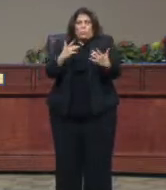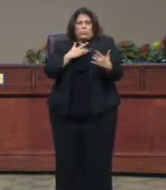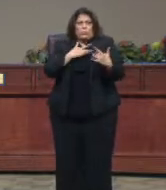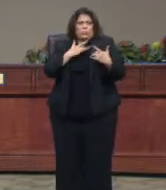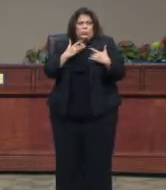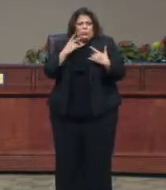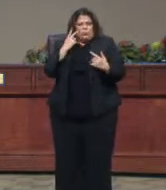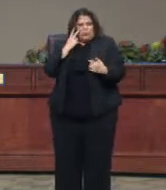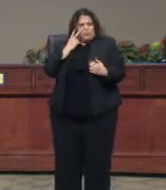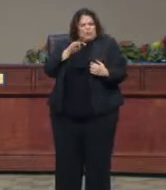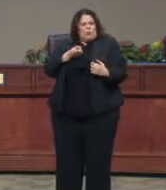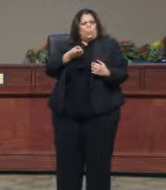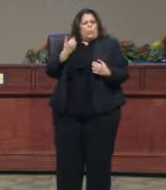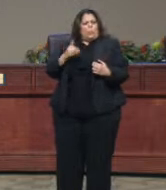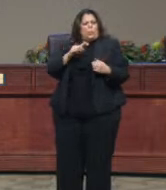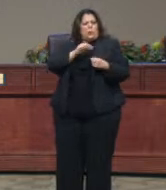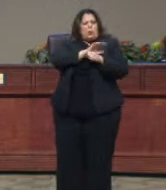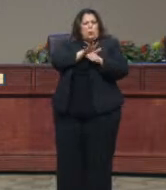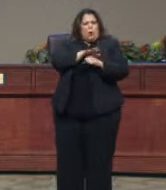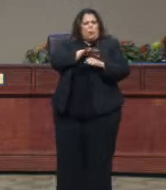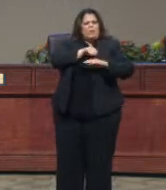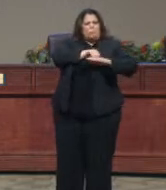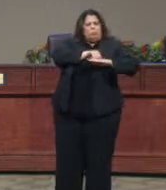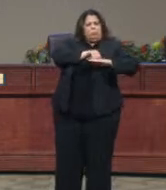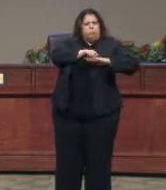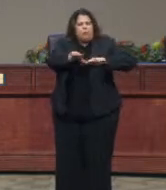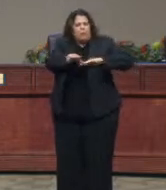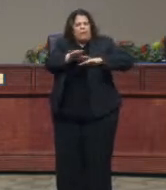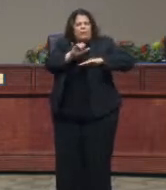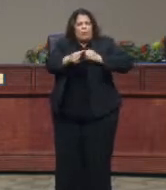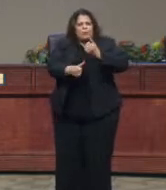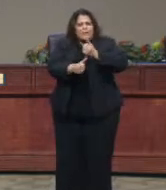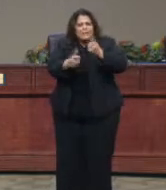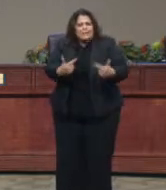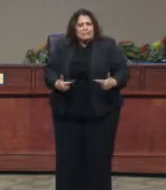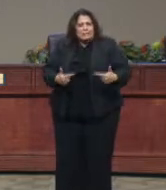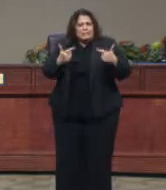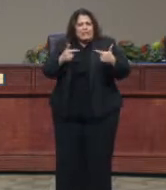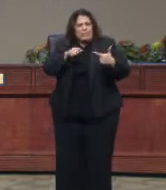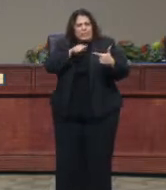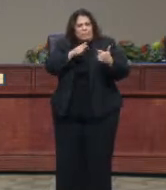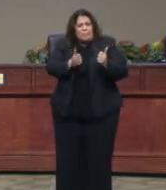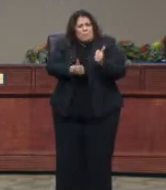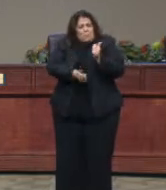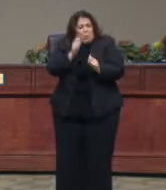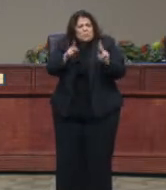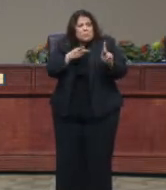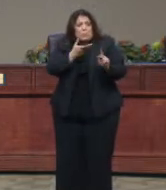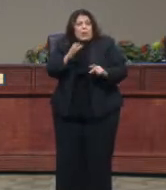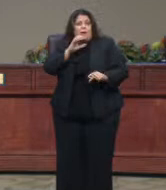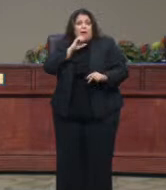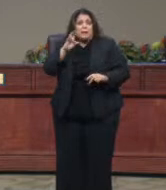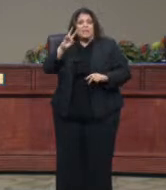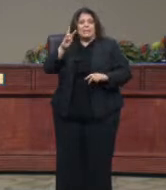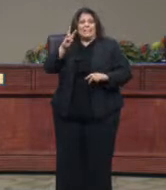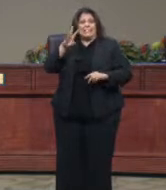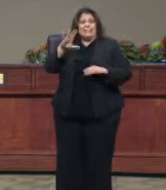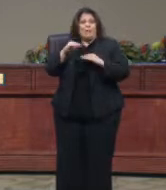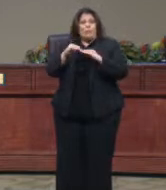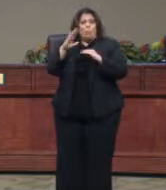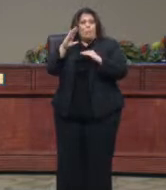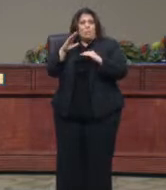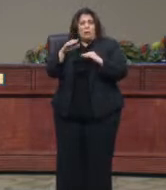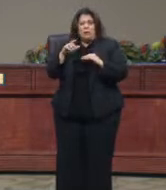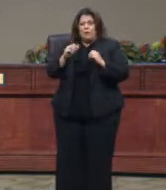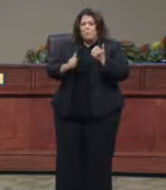virus jumping into assisted living facilities, with most of the residents are over 65, most of the residents have